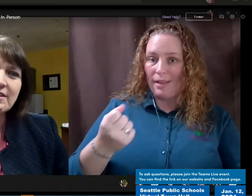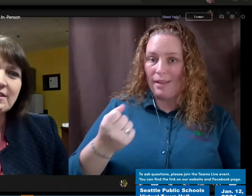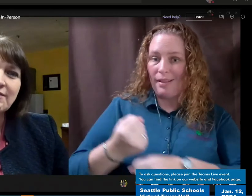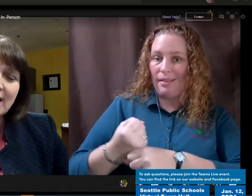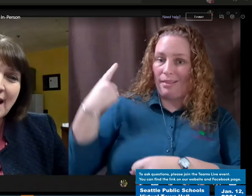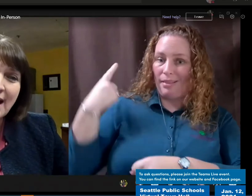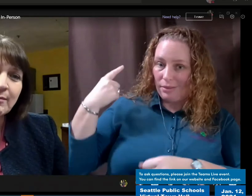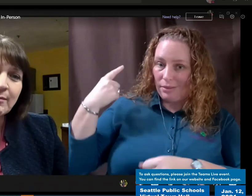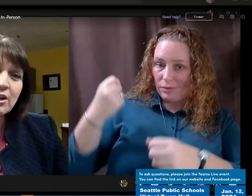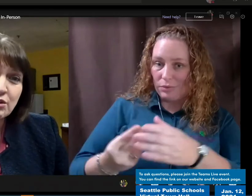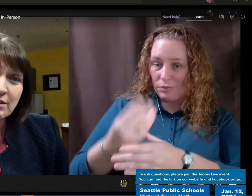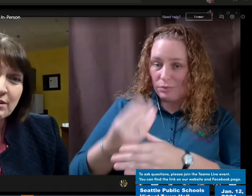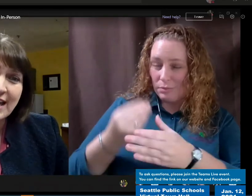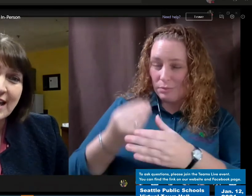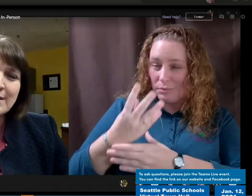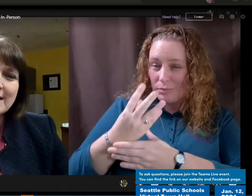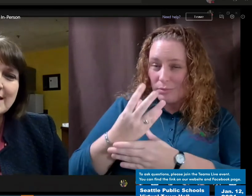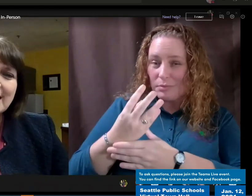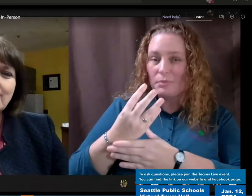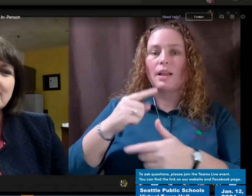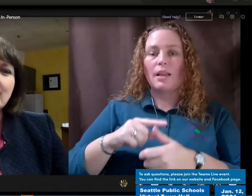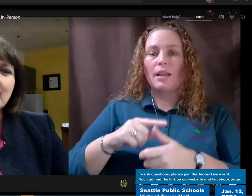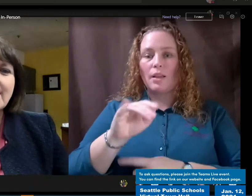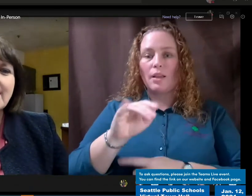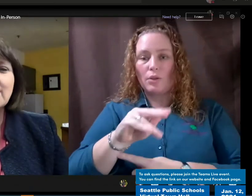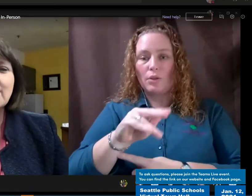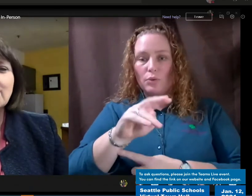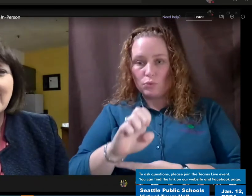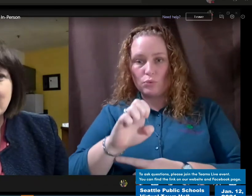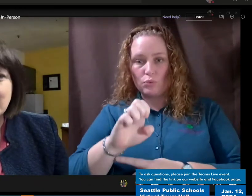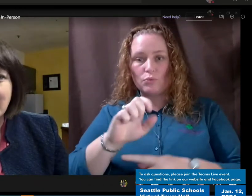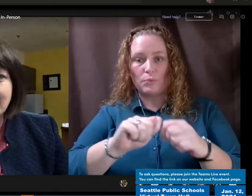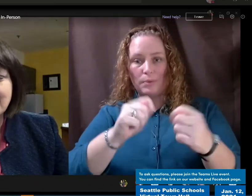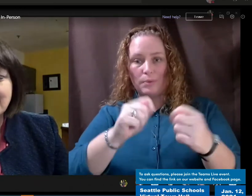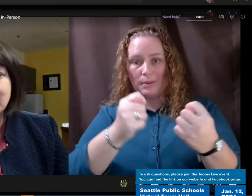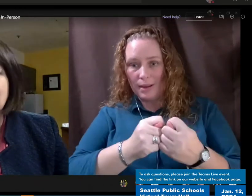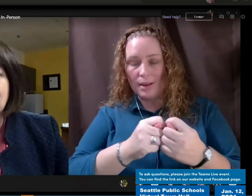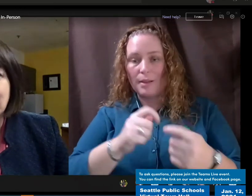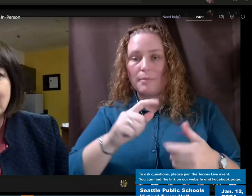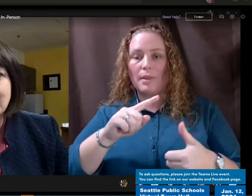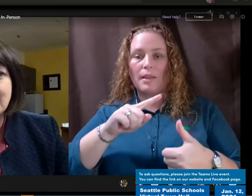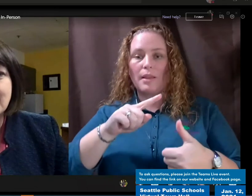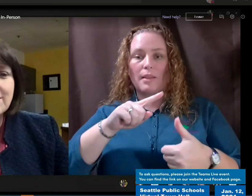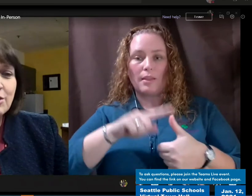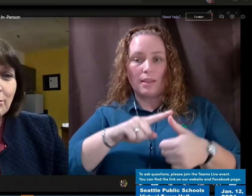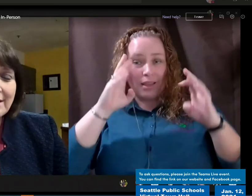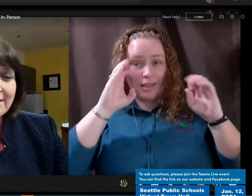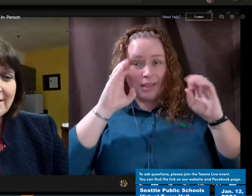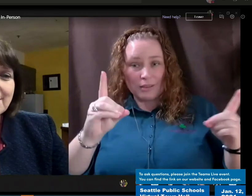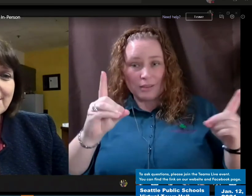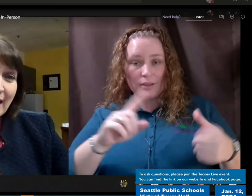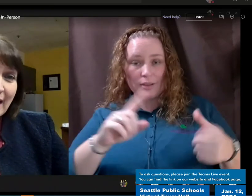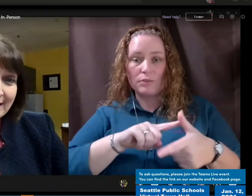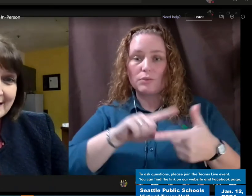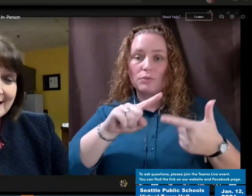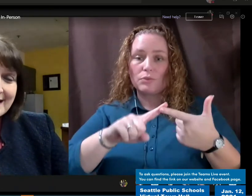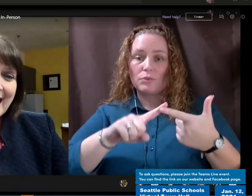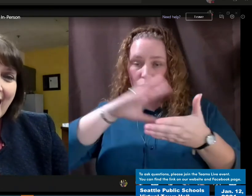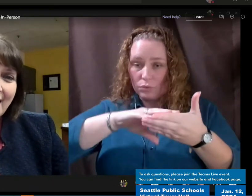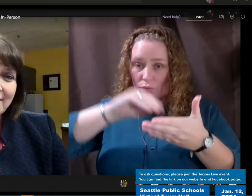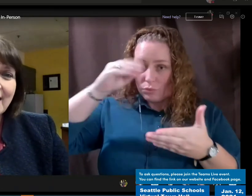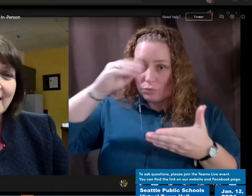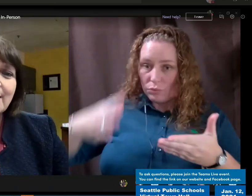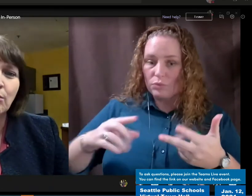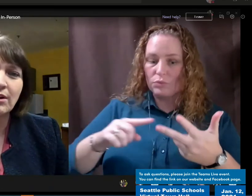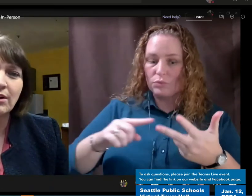responsive to feedback from our June engagement teams that included educators, students, school leaders, parents,